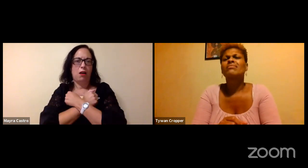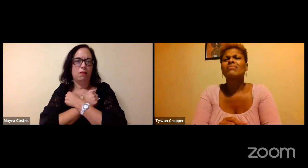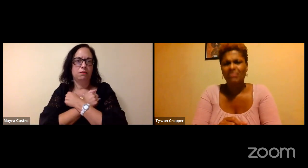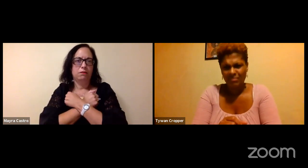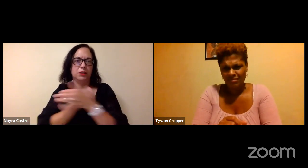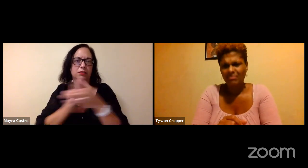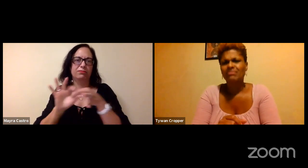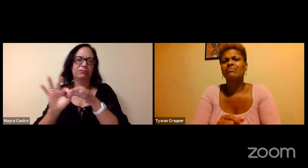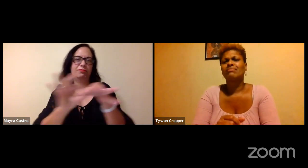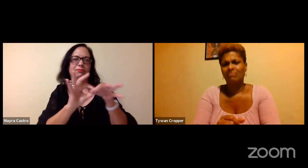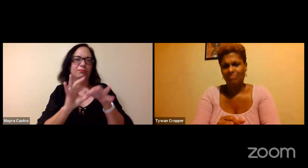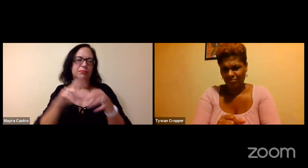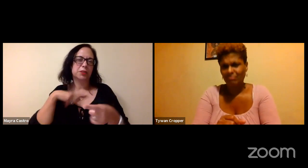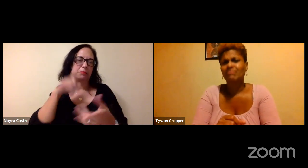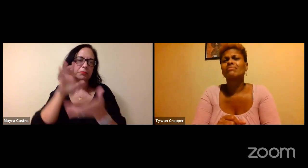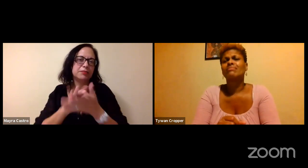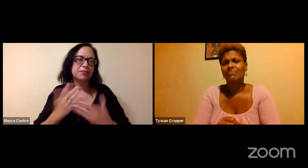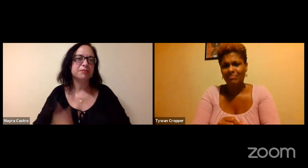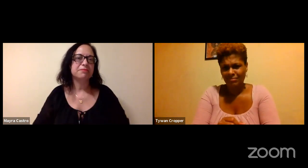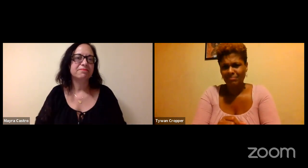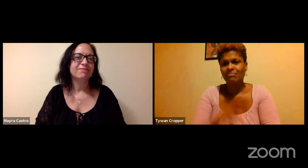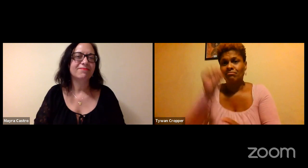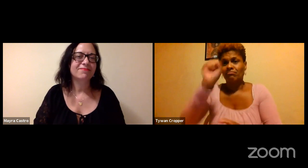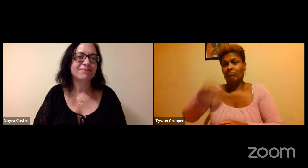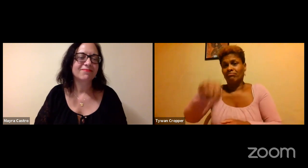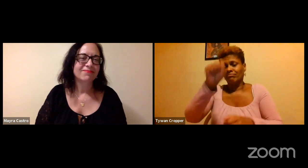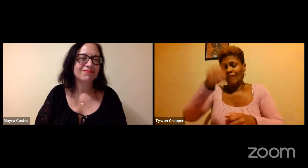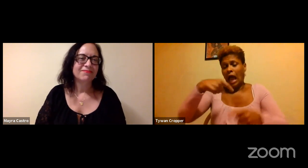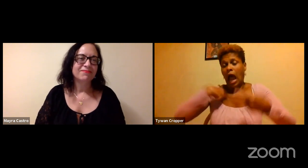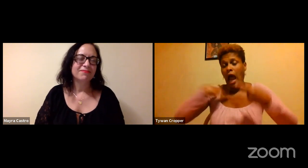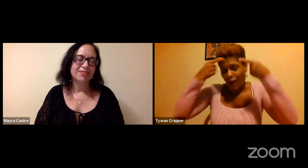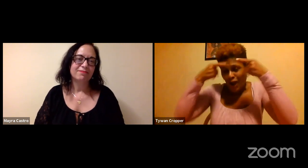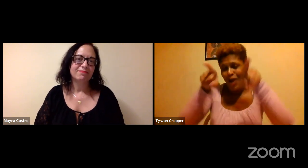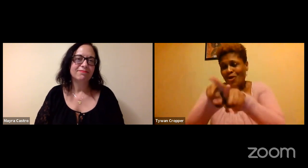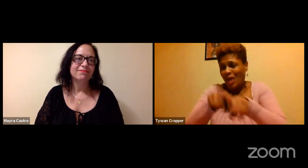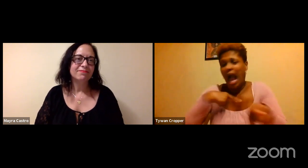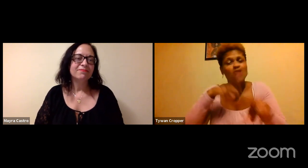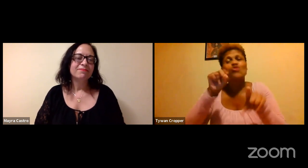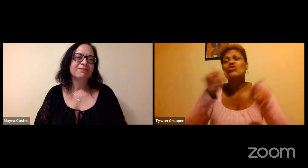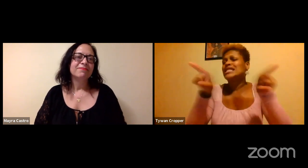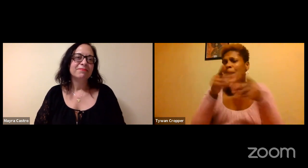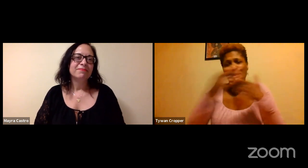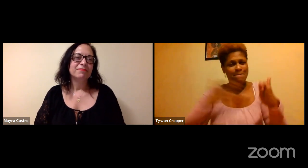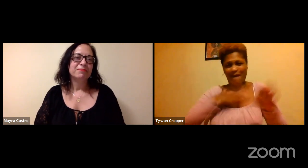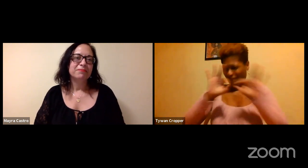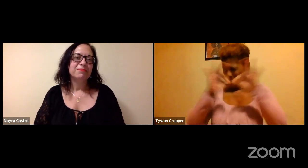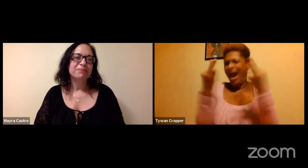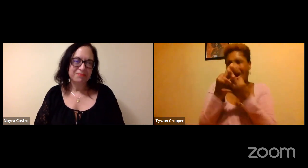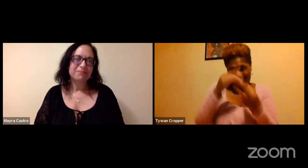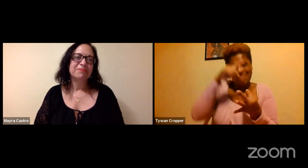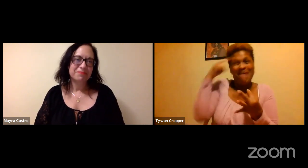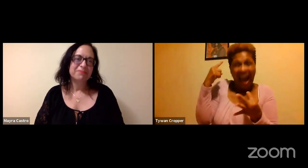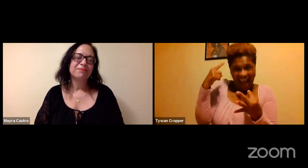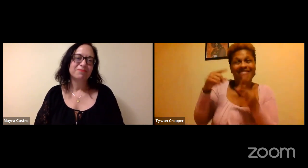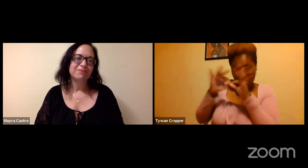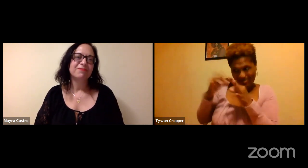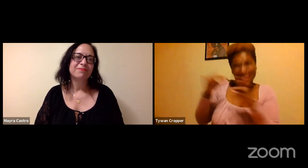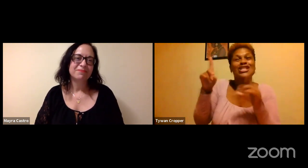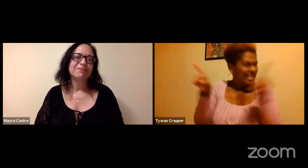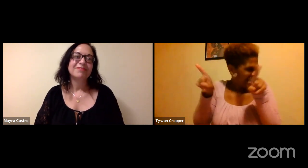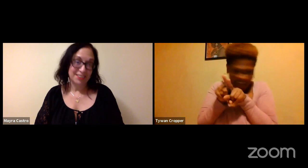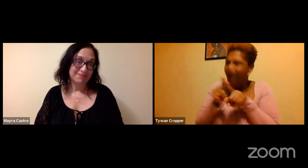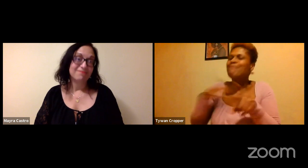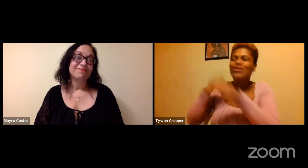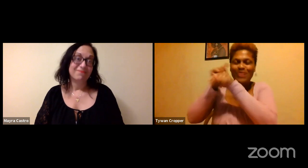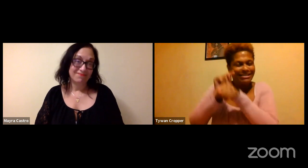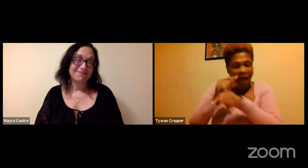many great friends that I've spent many wonderful times with. Oh, yes, I agree. The same thing is happening